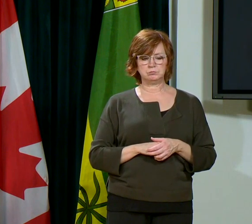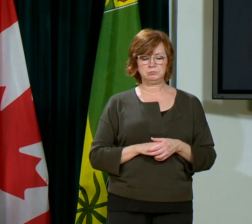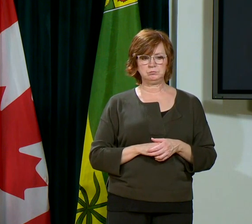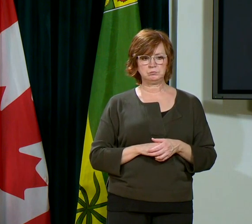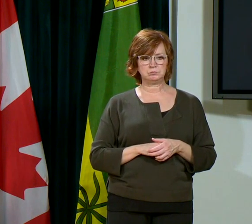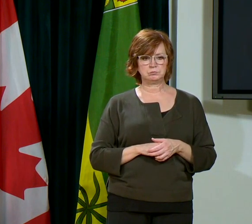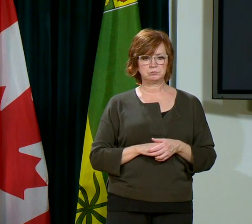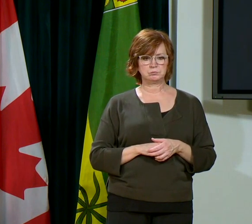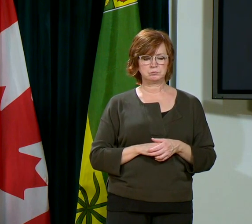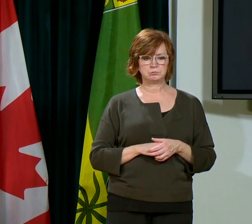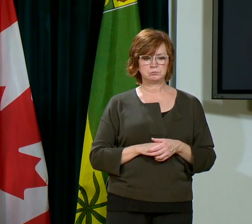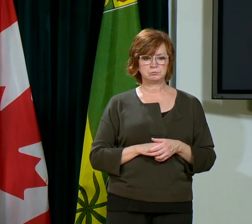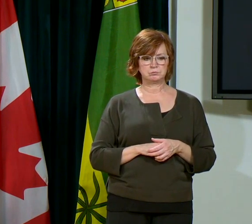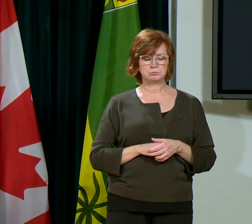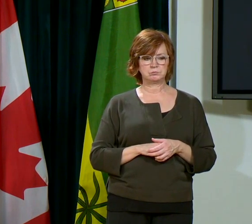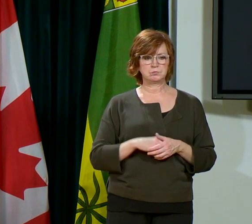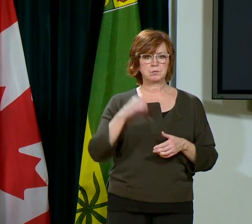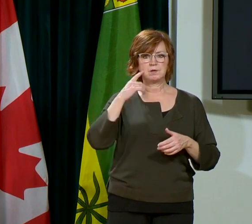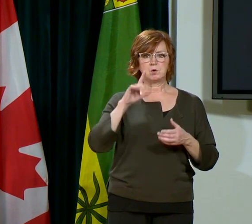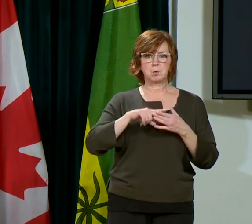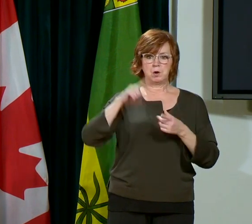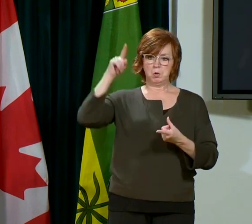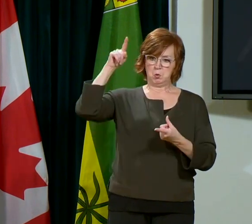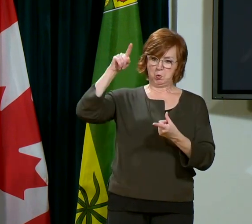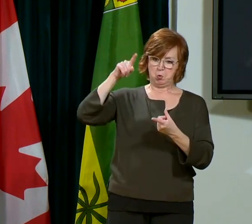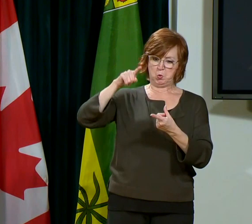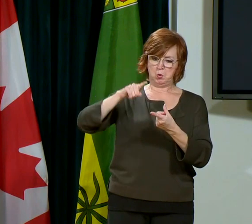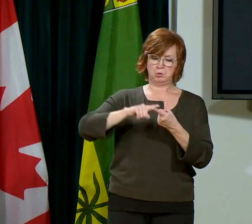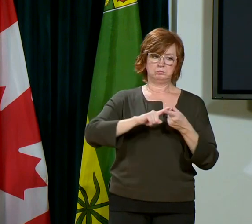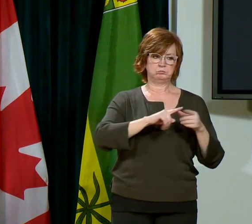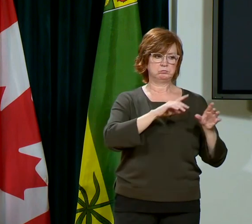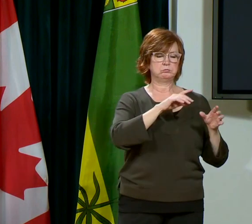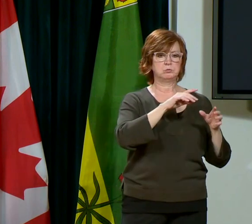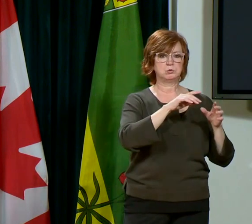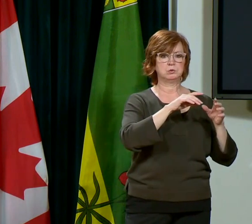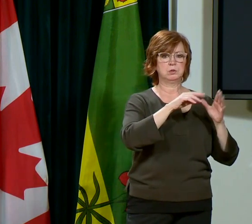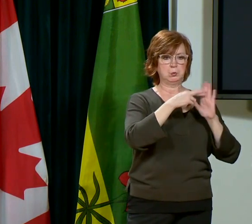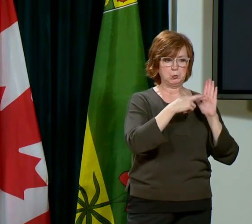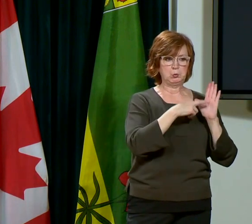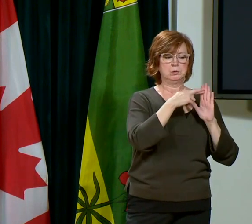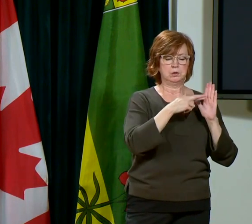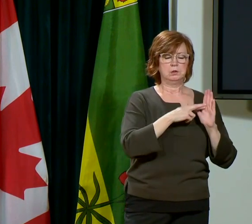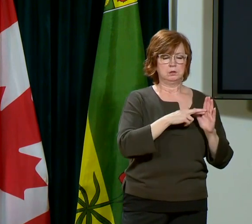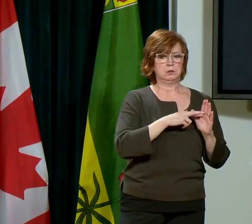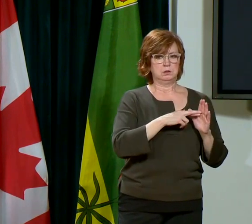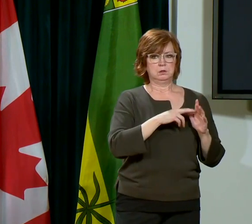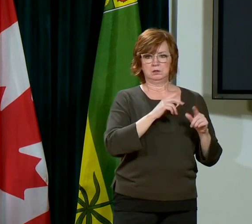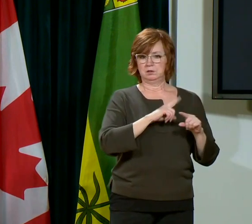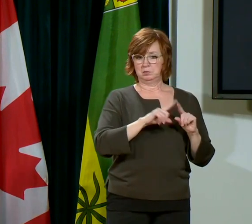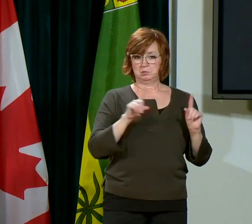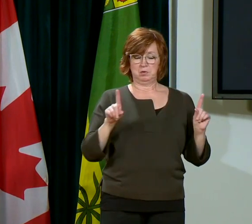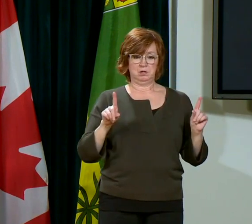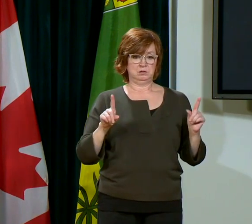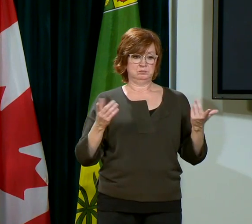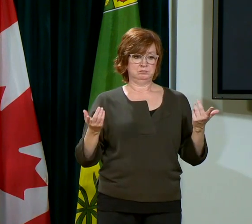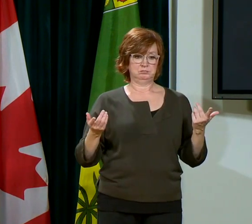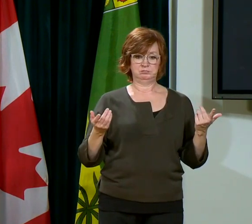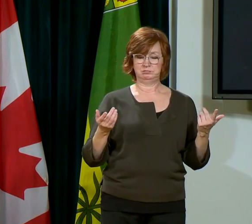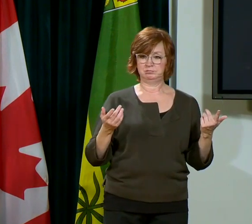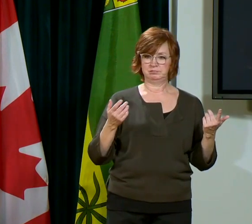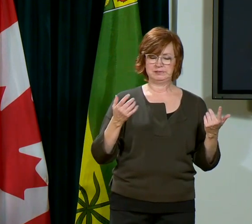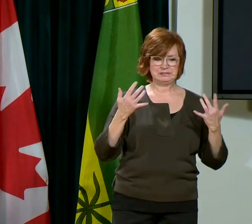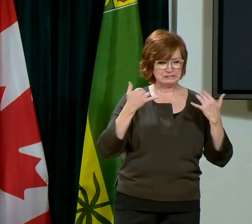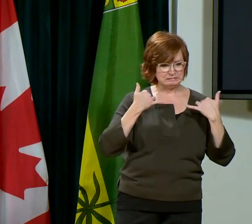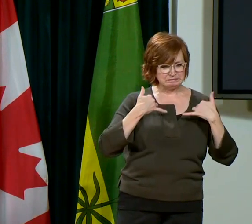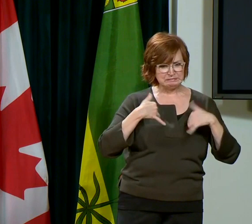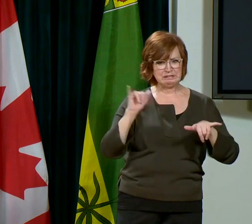de-escalation of measures. However, we have to realize that things can quickly then surge back, as